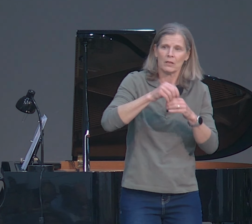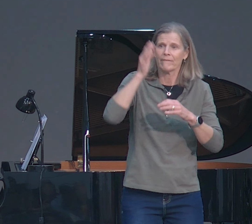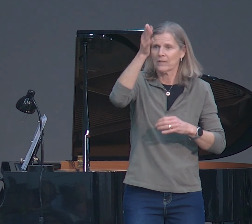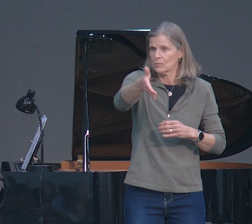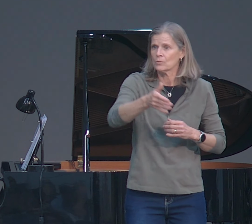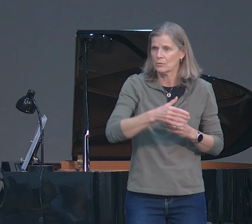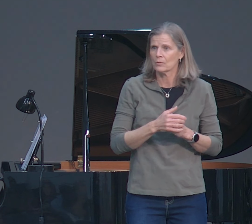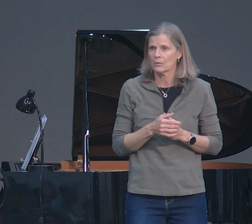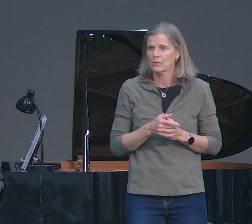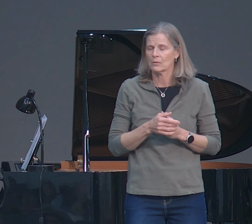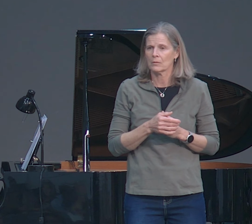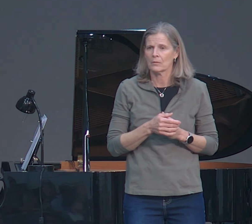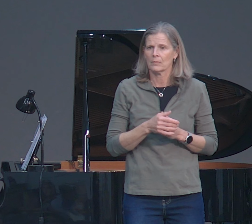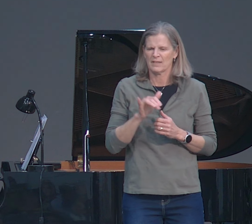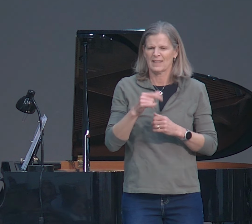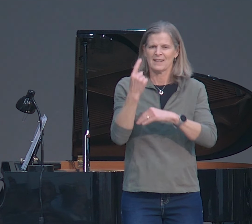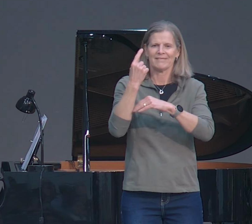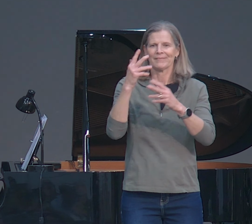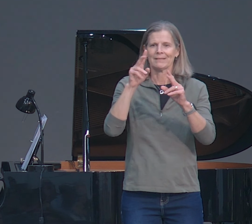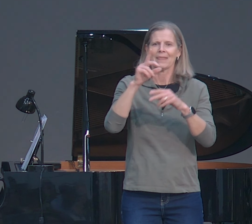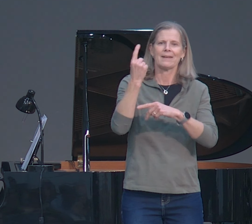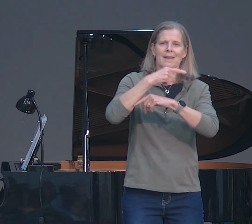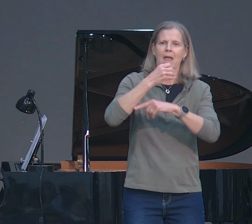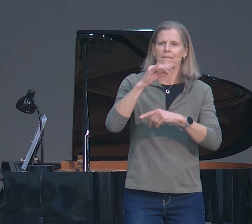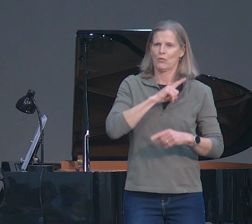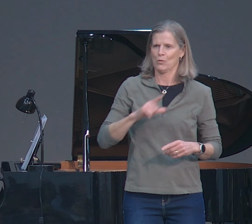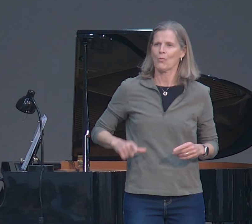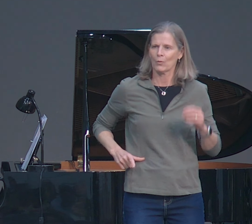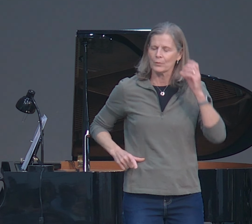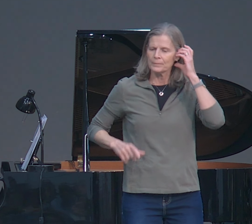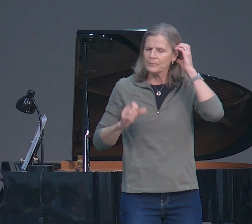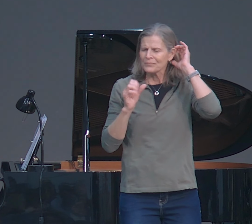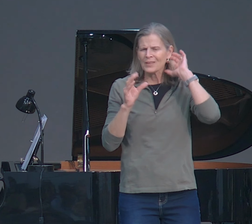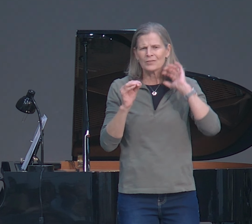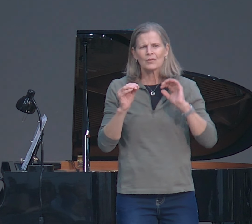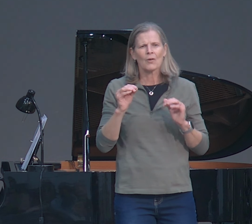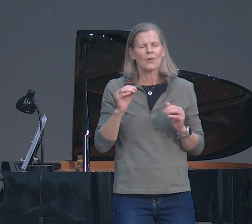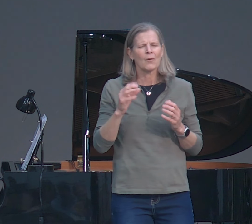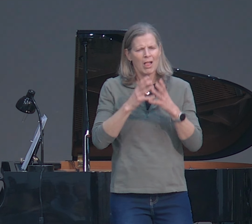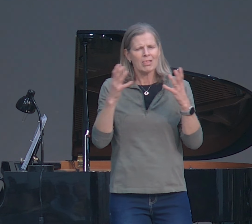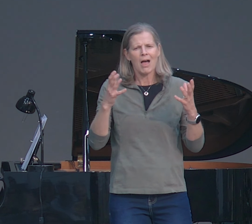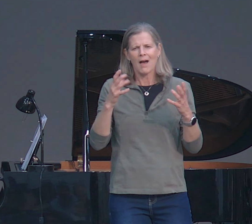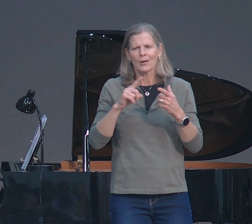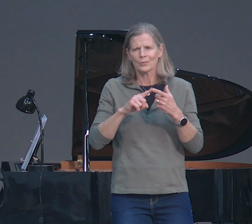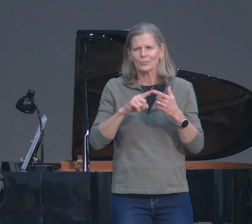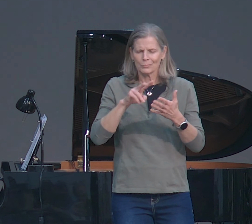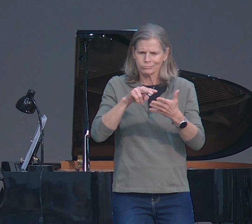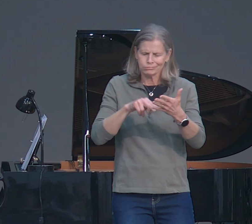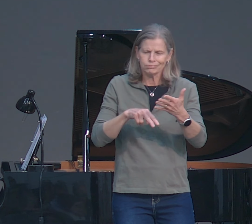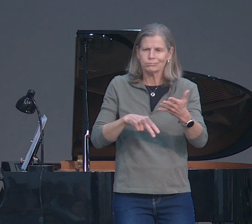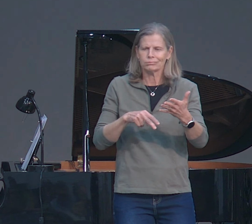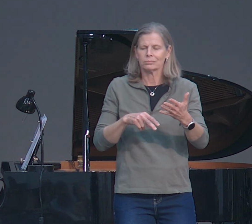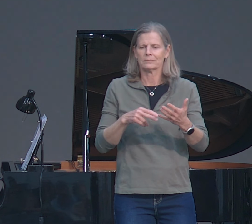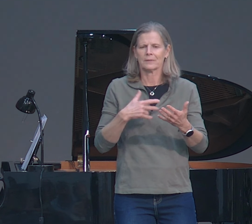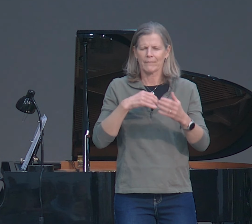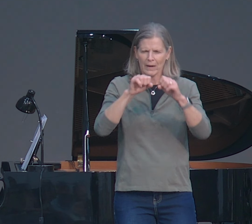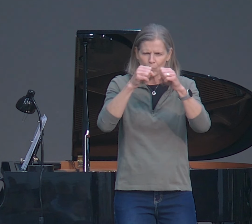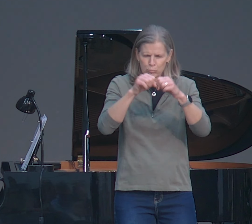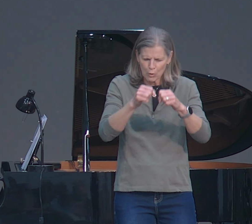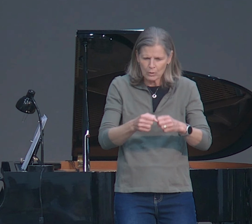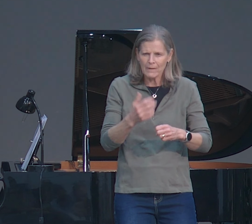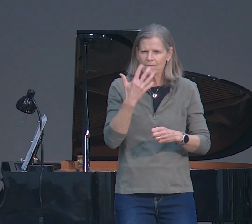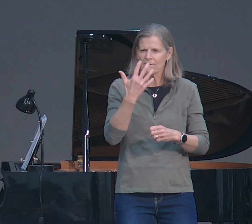future in the day of the Lord. So there's a lot to uncover today. I've broken down our text into